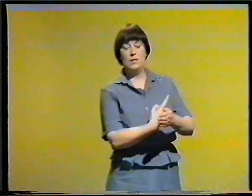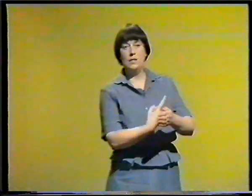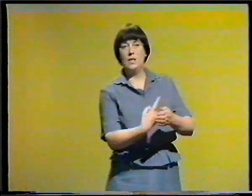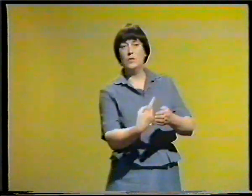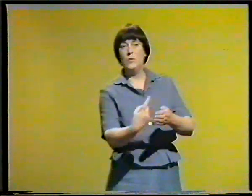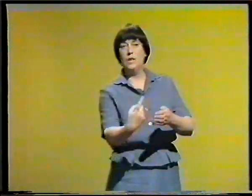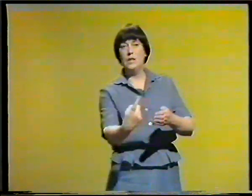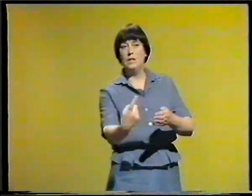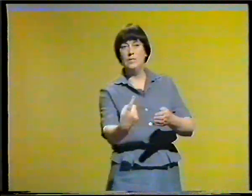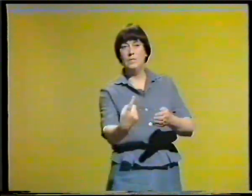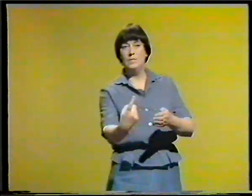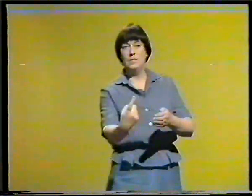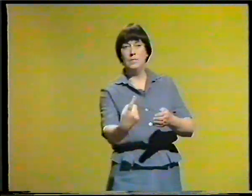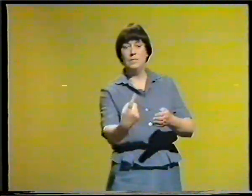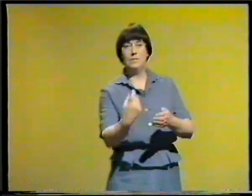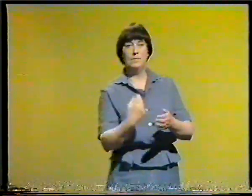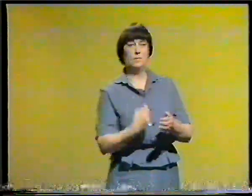Next week.